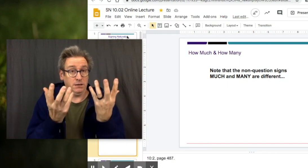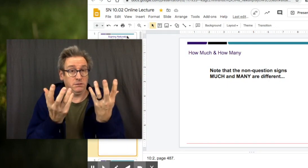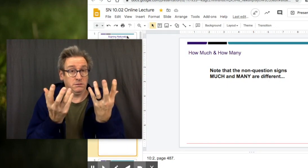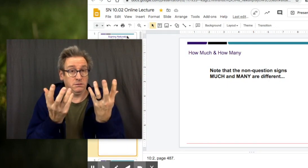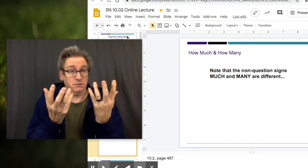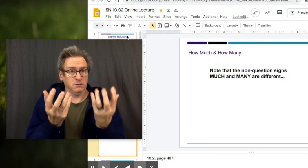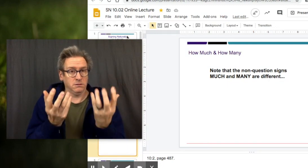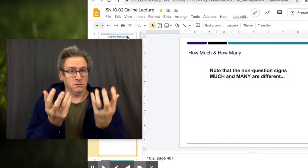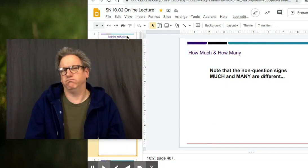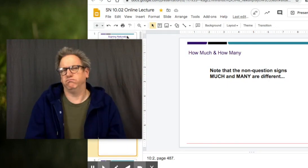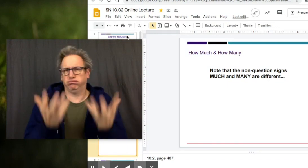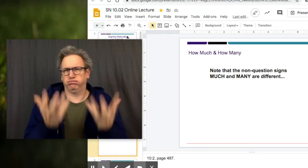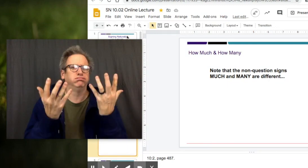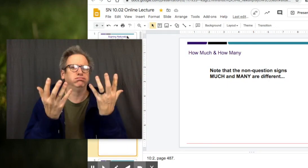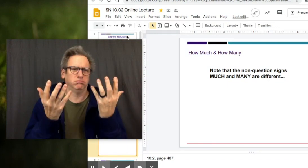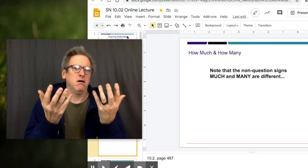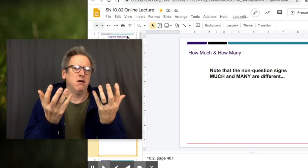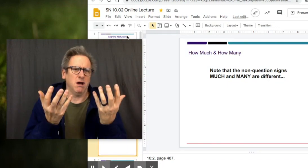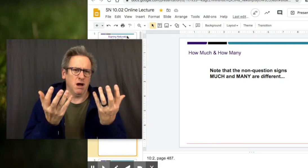many